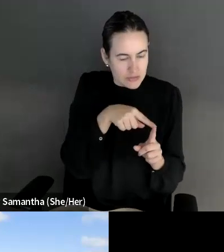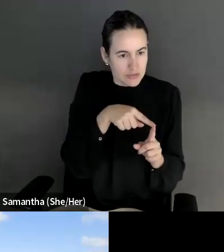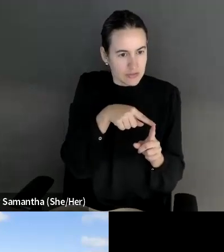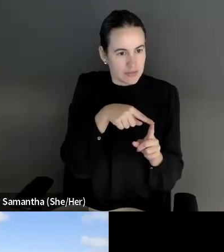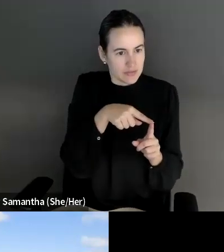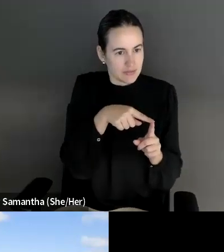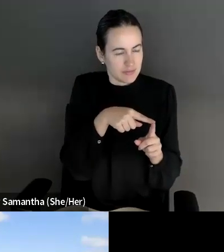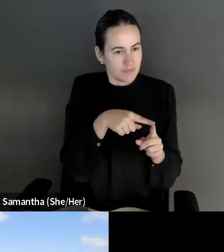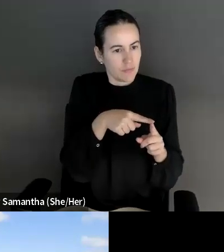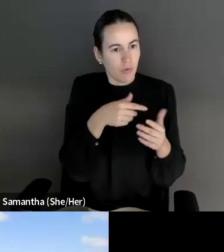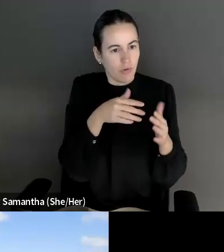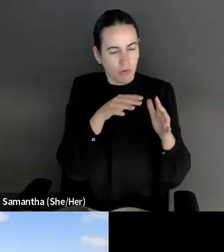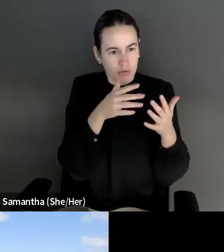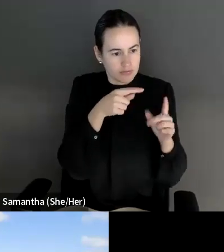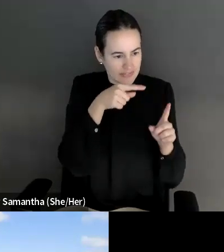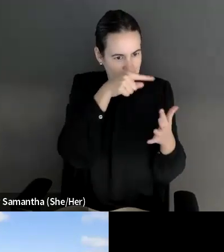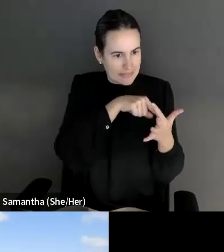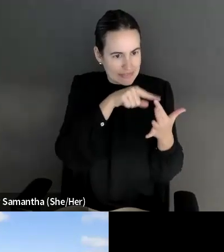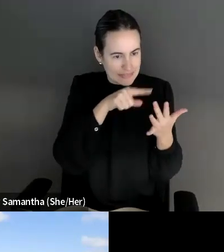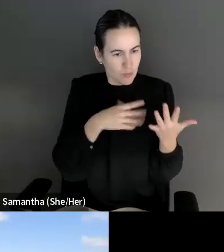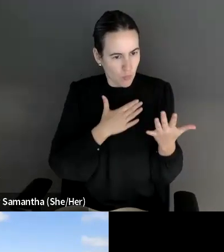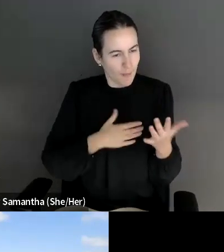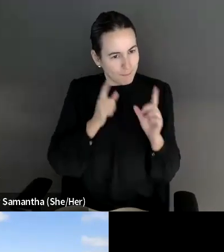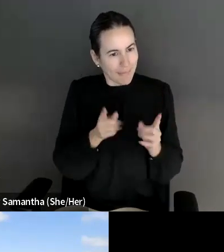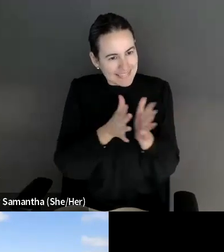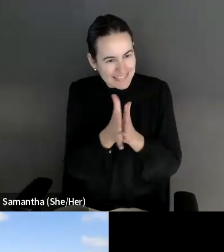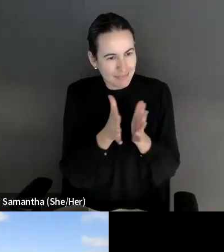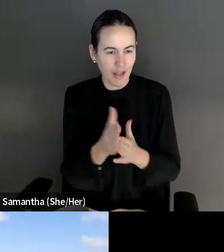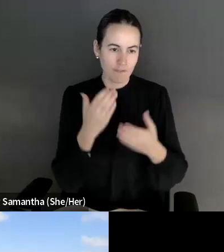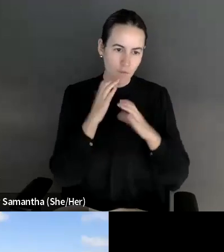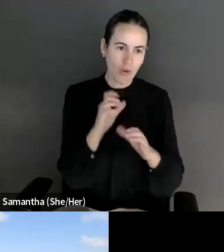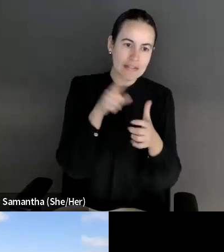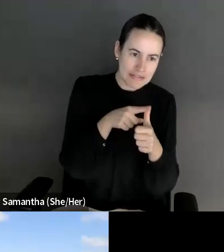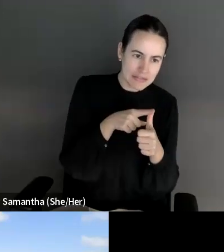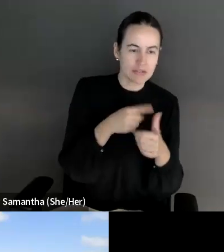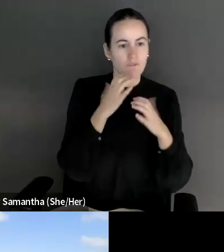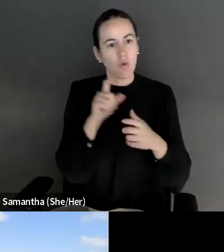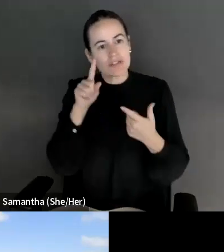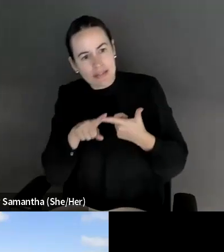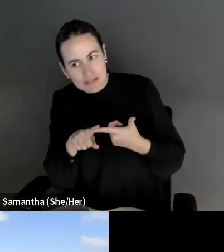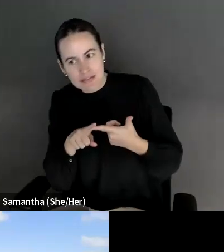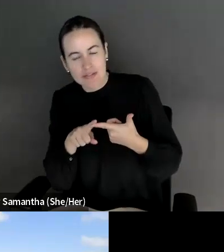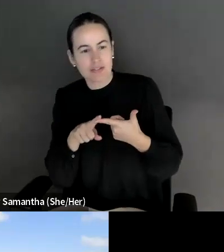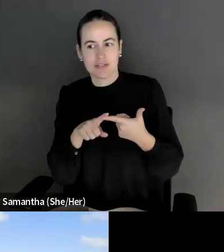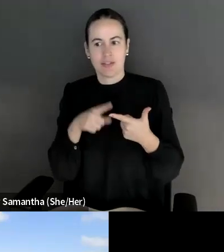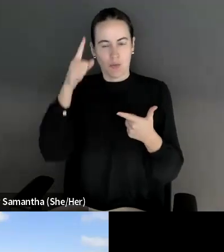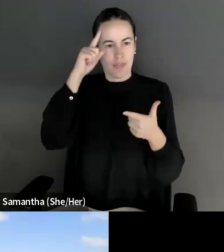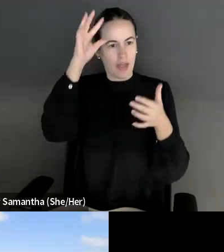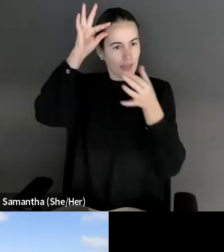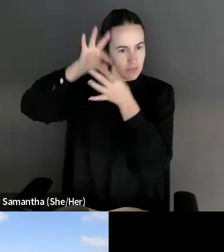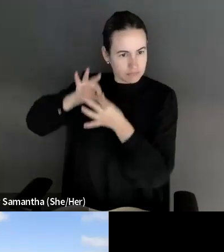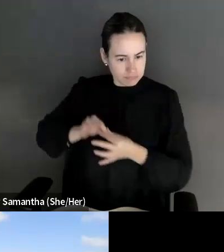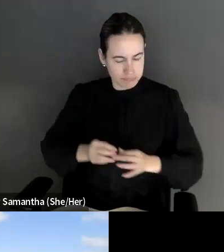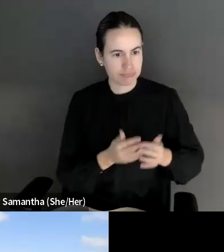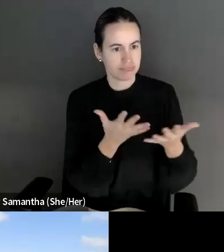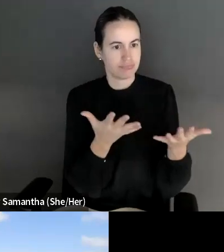signs, then we have to tell them what to focus on. Otherwise, they will focus on things that are not related